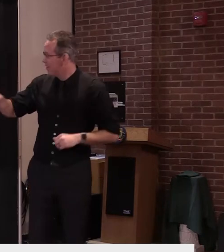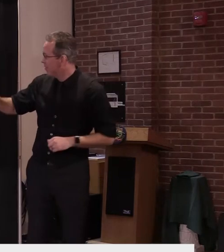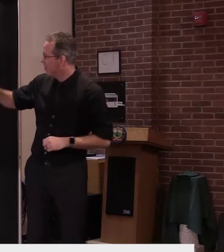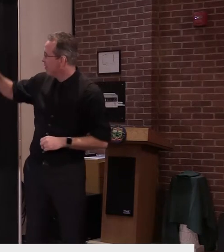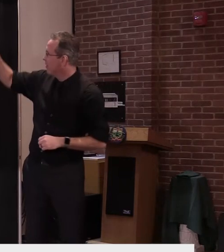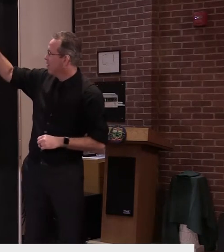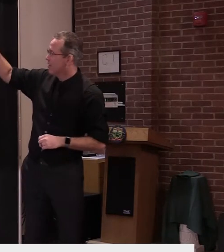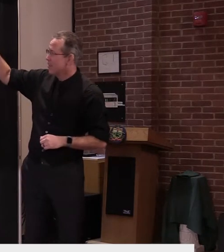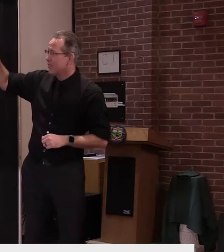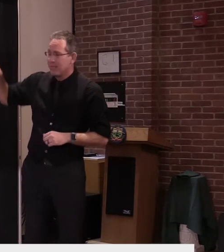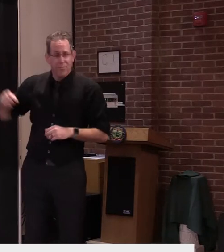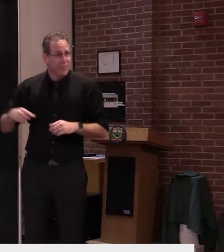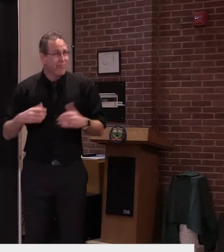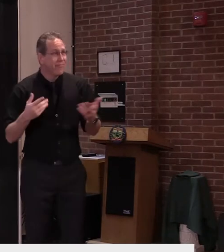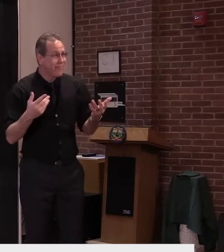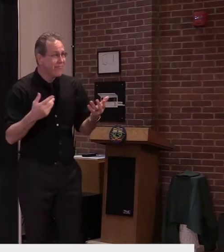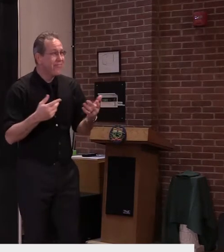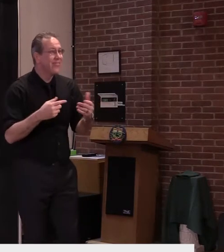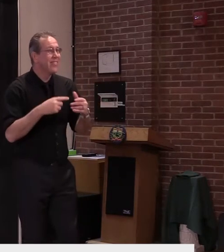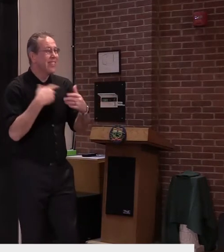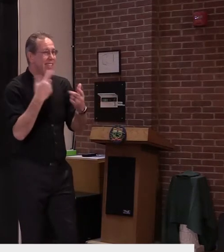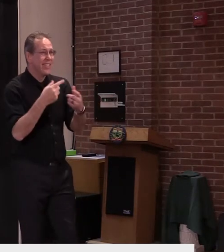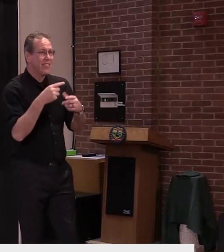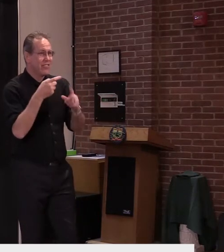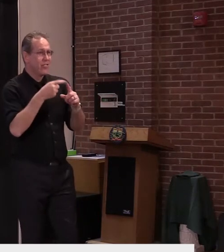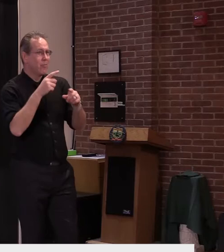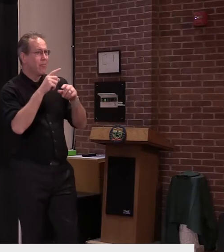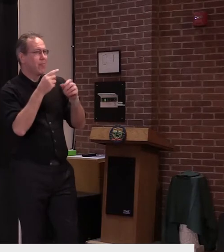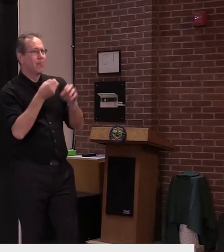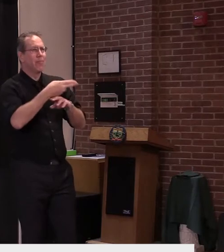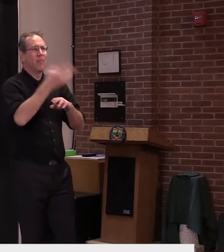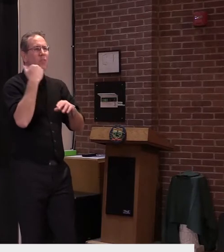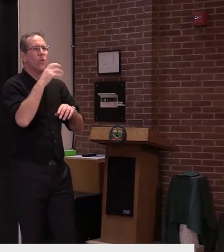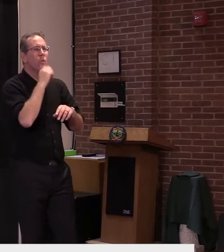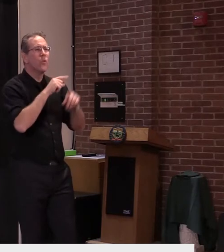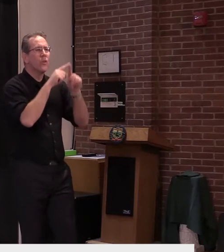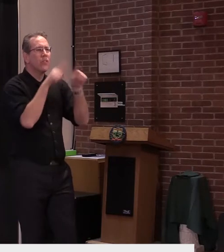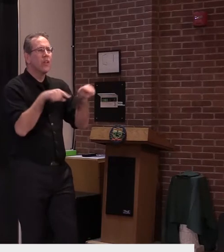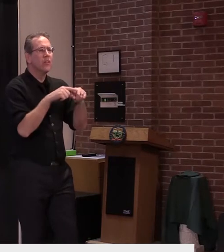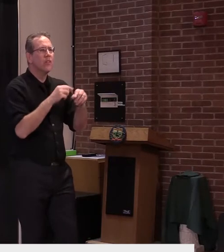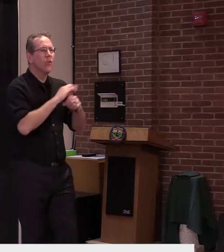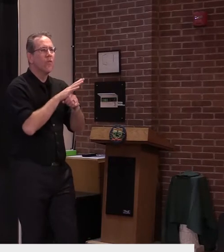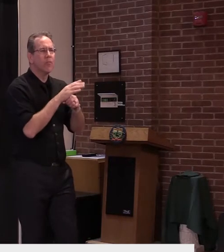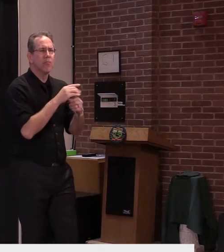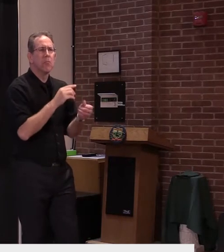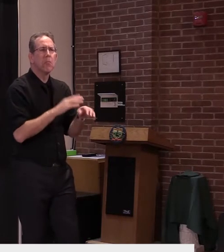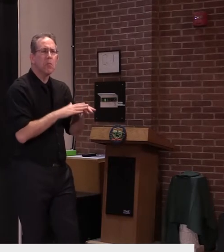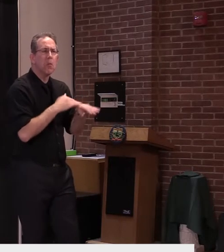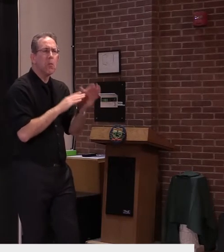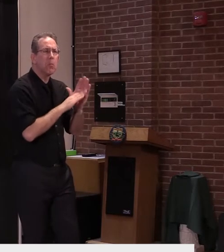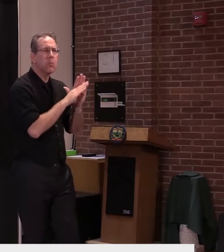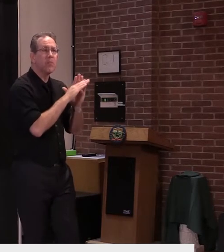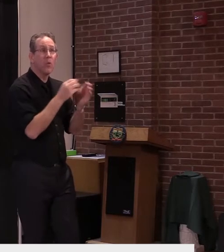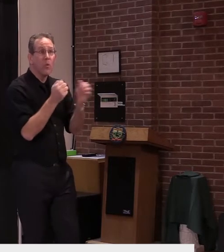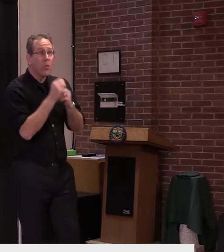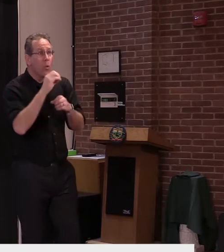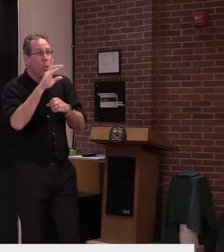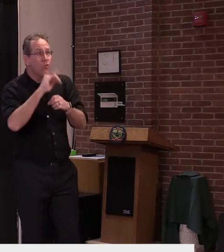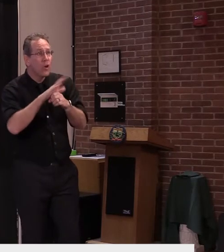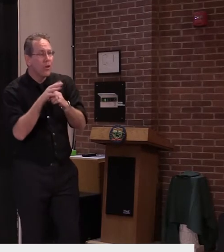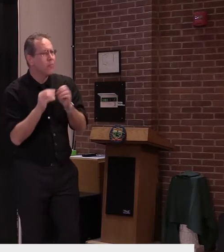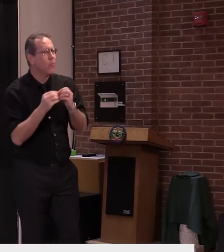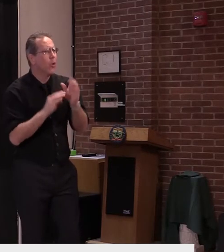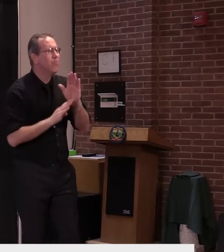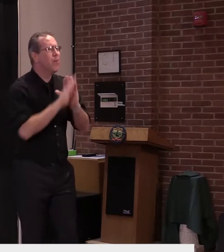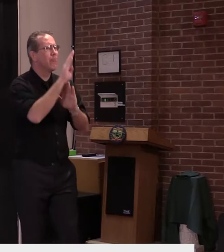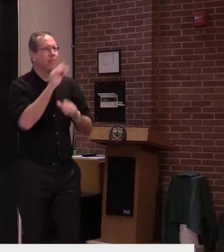So these are the most hospitalizations on a 7-day average that we have experienced over the last week. That's a